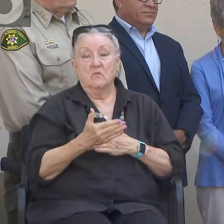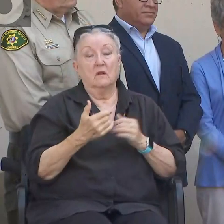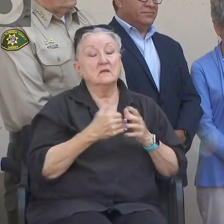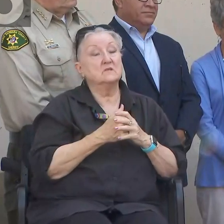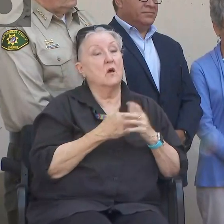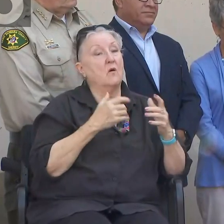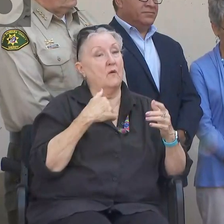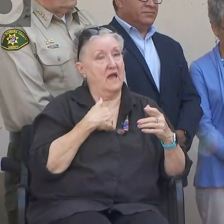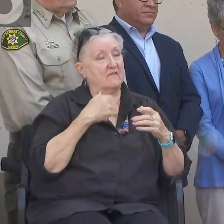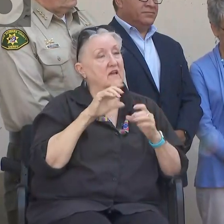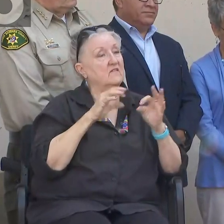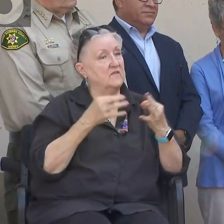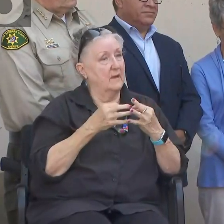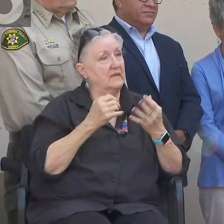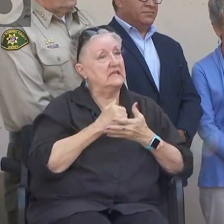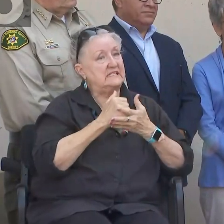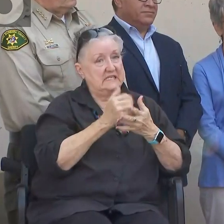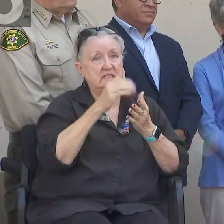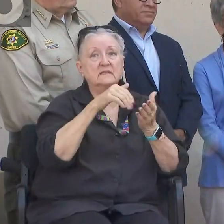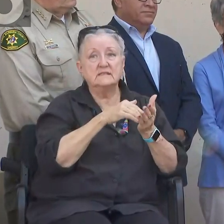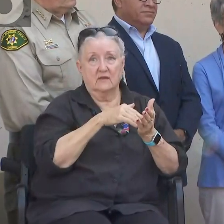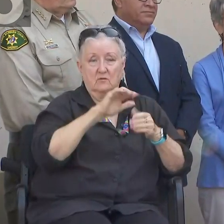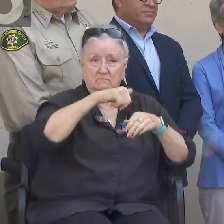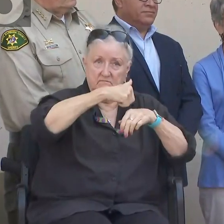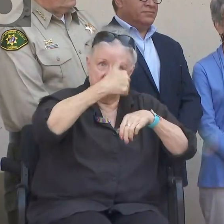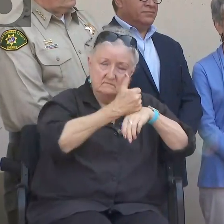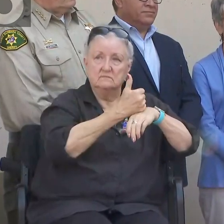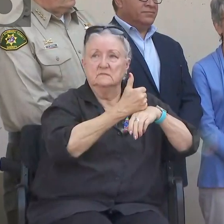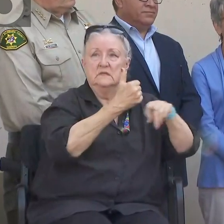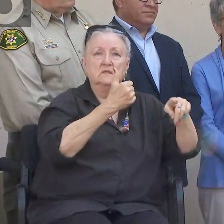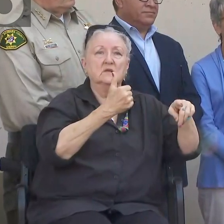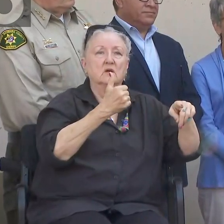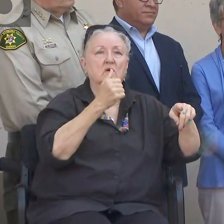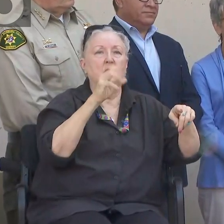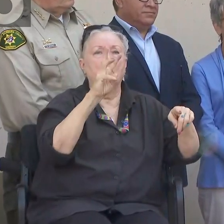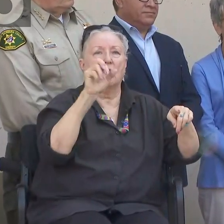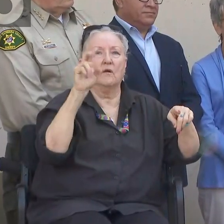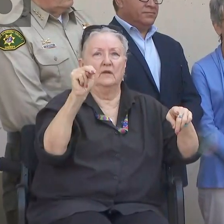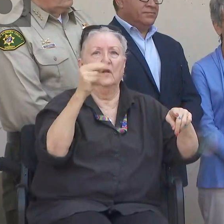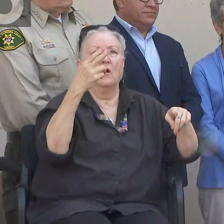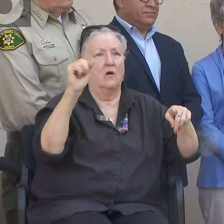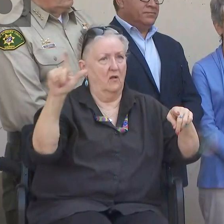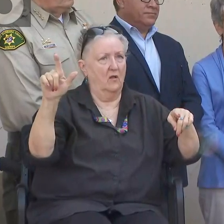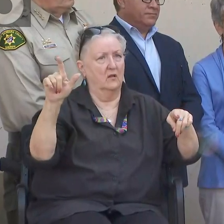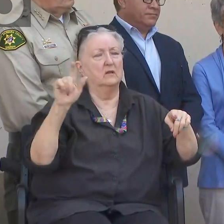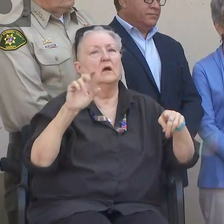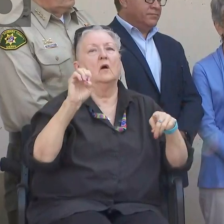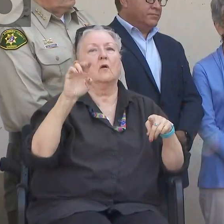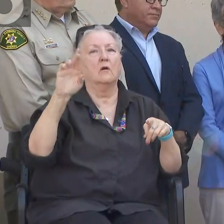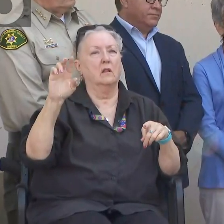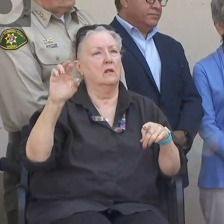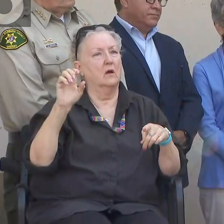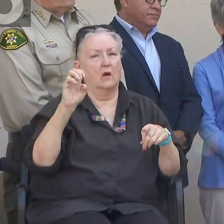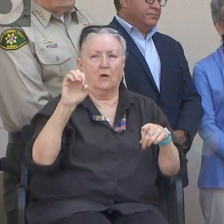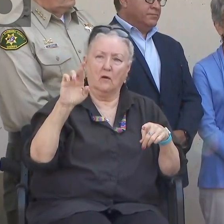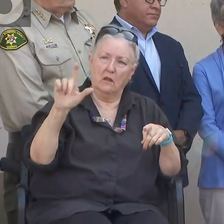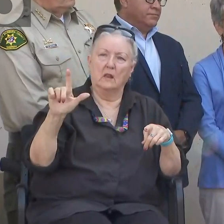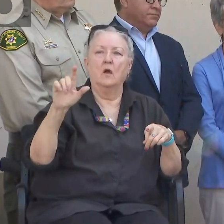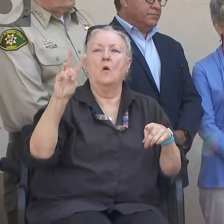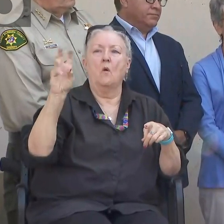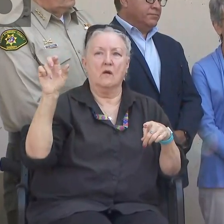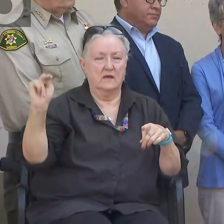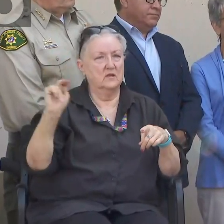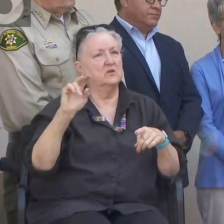We have a family assistance center that is set up at Warren Hall at Earl Warren Showground. The